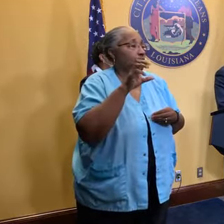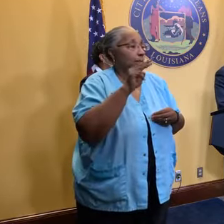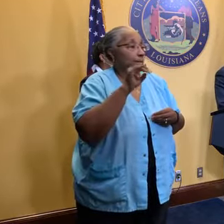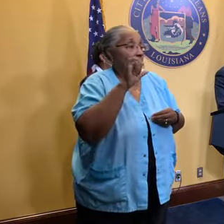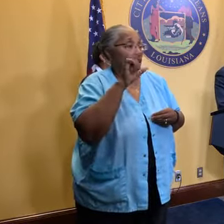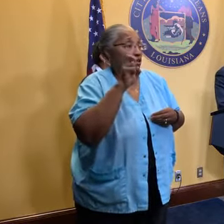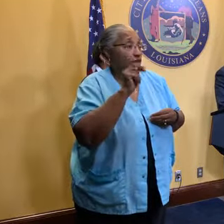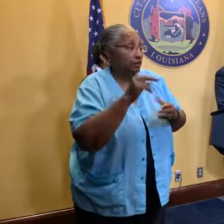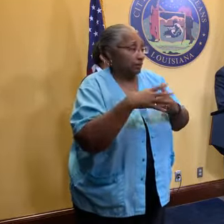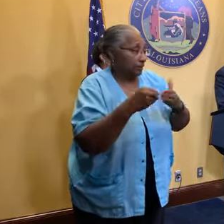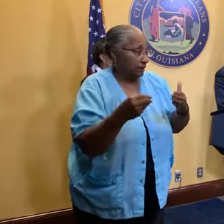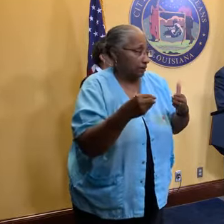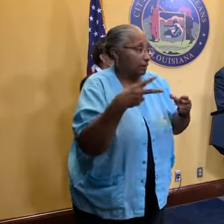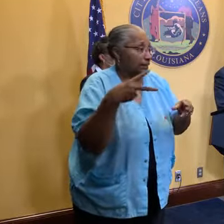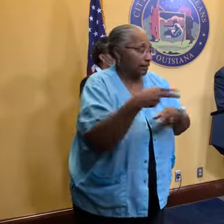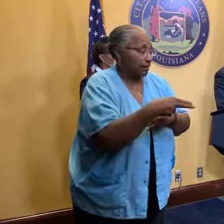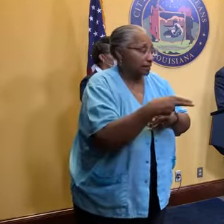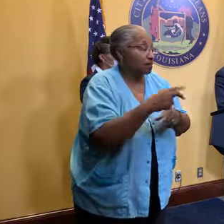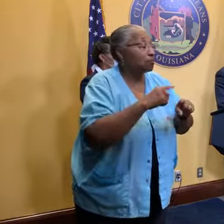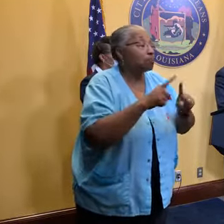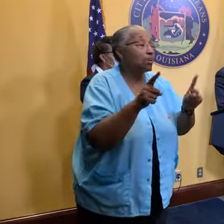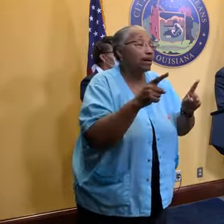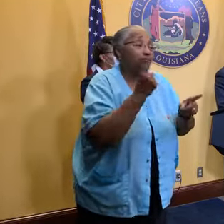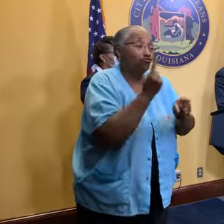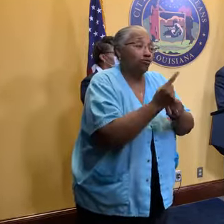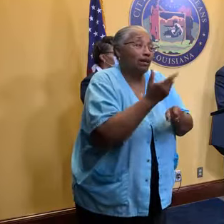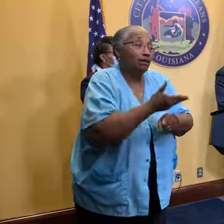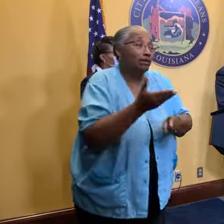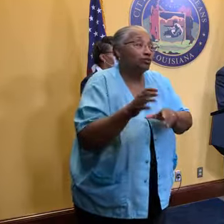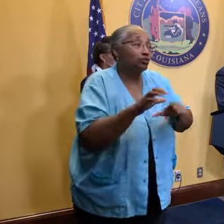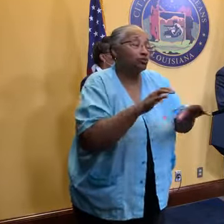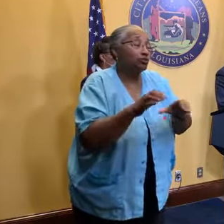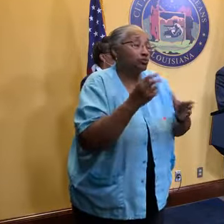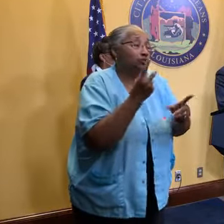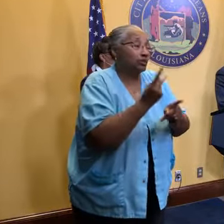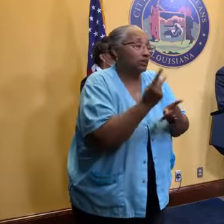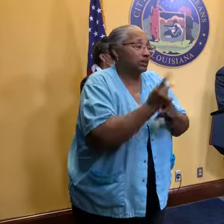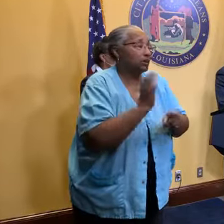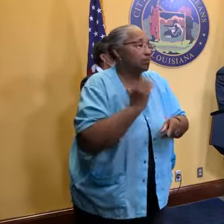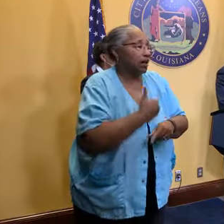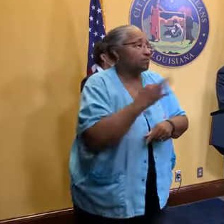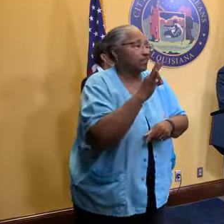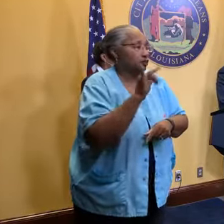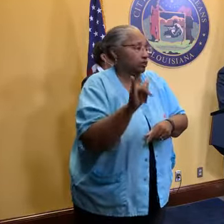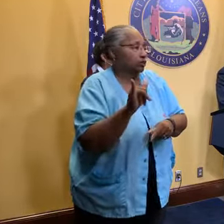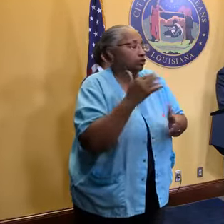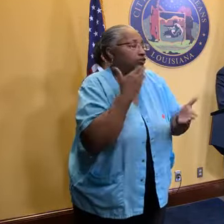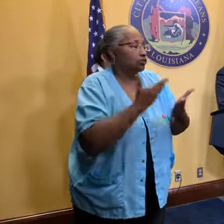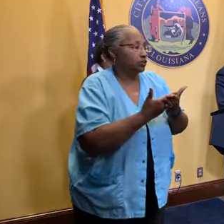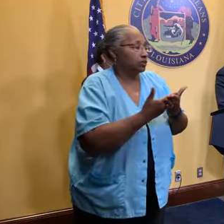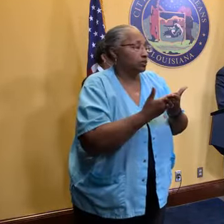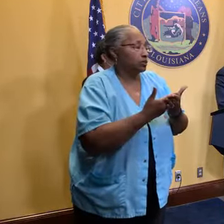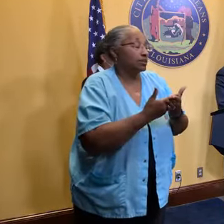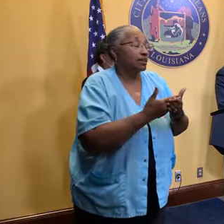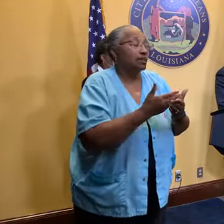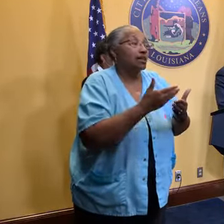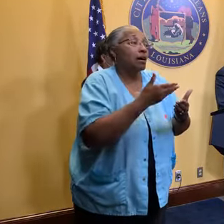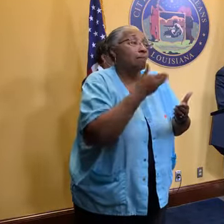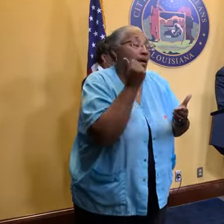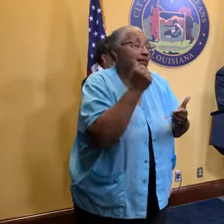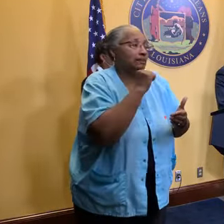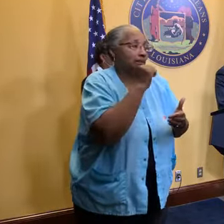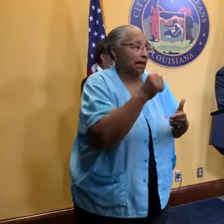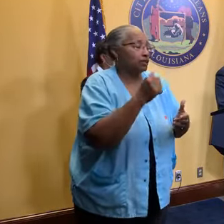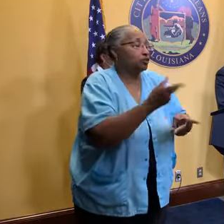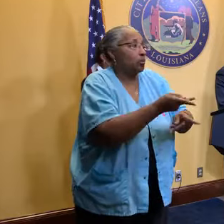to do to maintain fiscal integrity for our overall organization. It's vital for us not to borrow our way out of these problems. It's